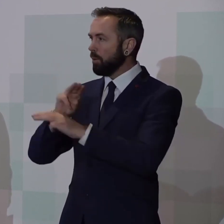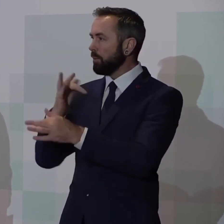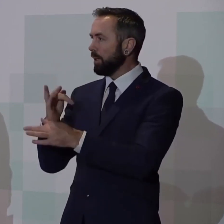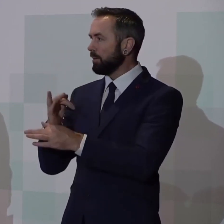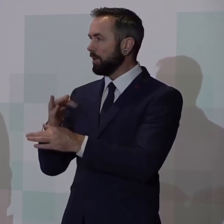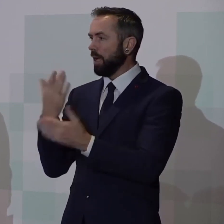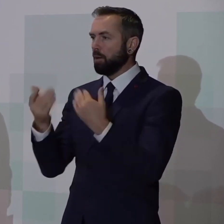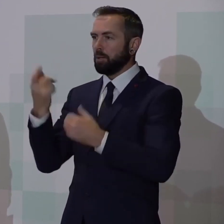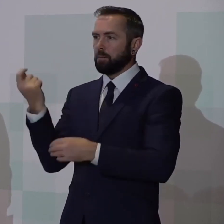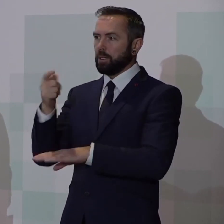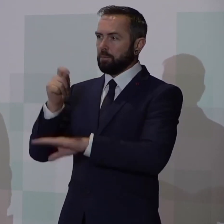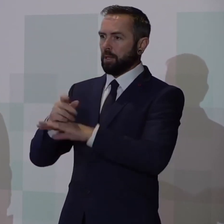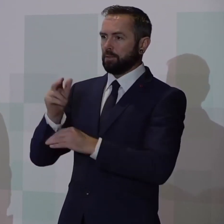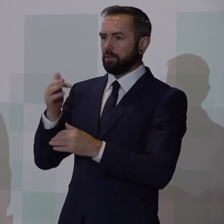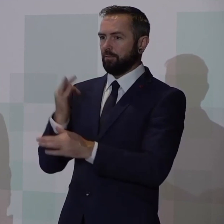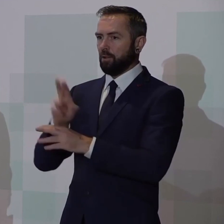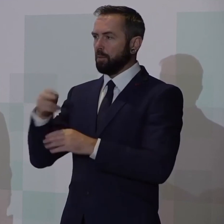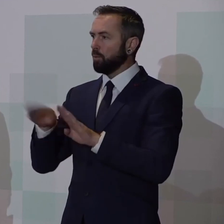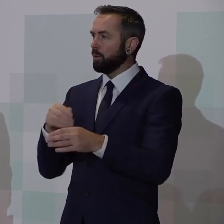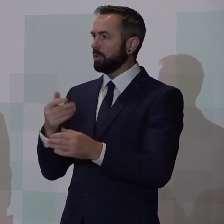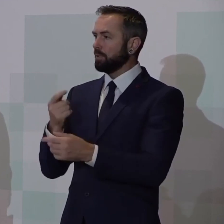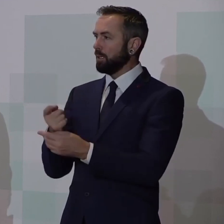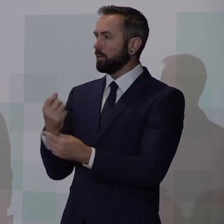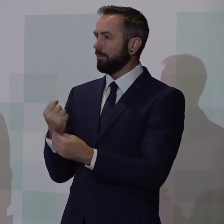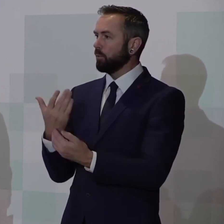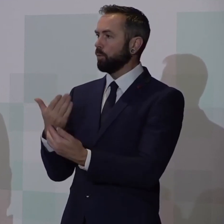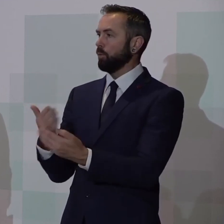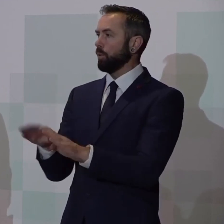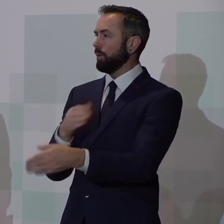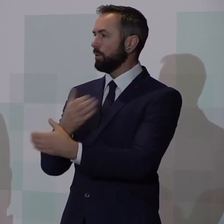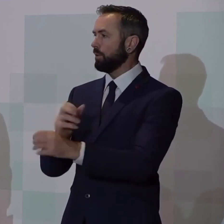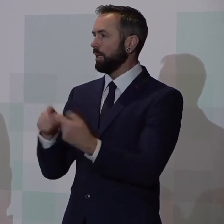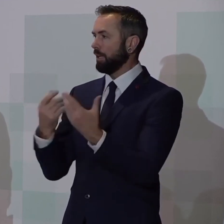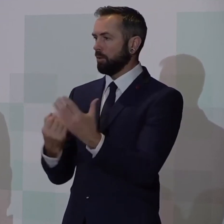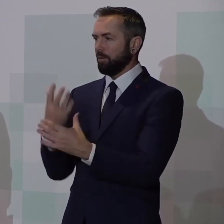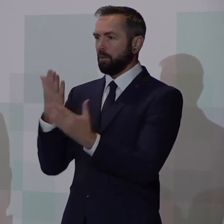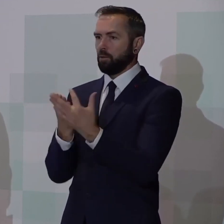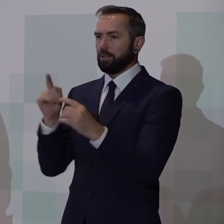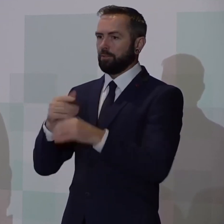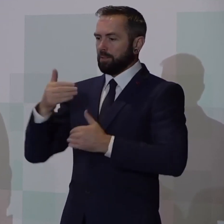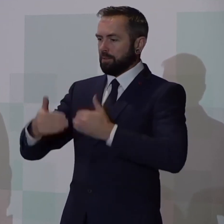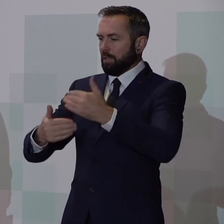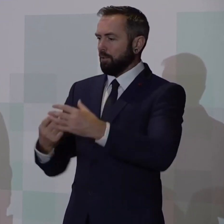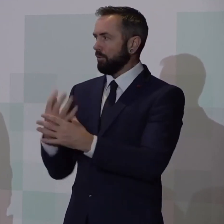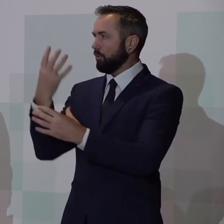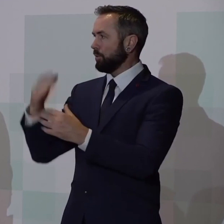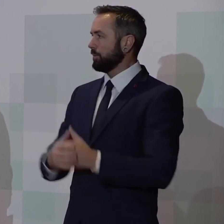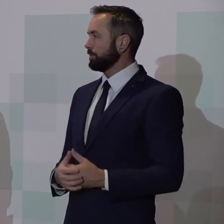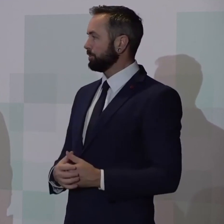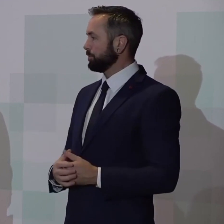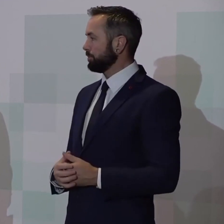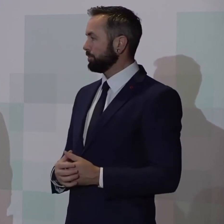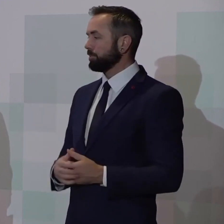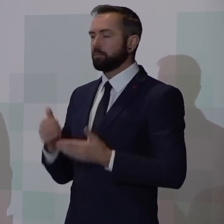best father that you can be with the time that you have with your children, and how your children develop through the varying stages of their growth.